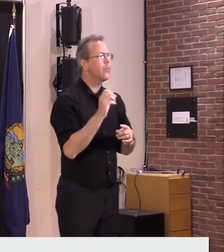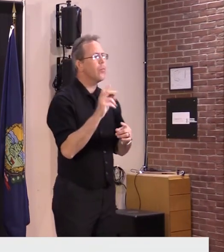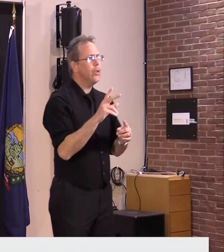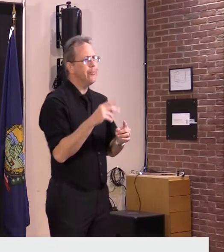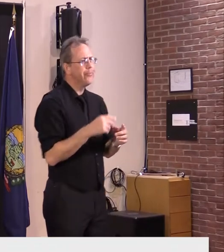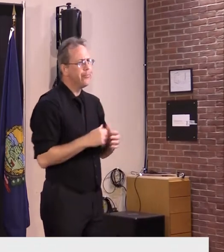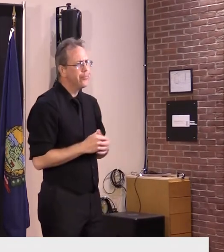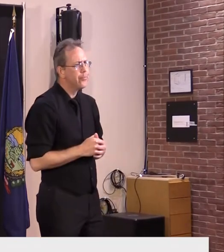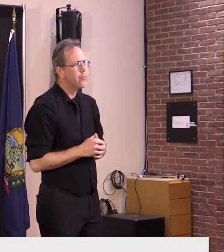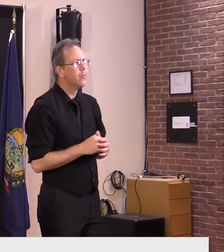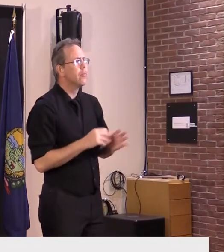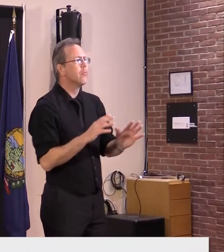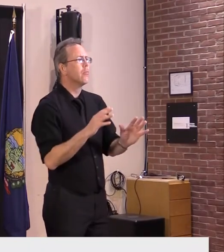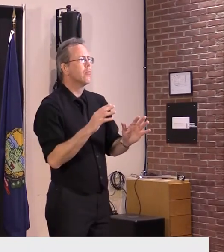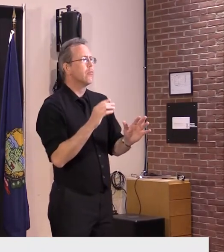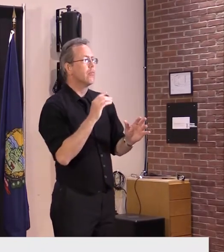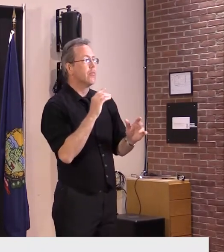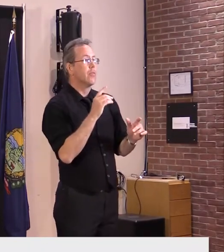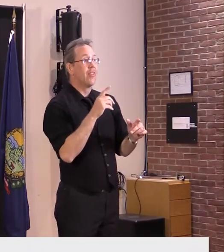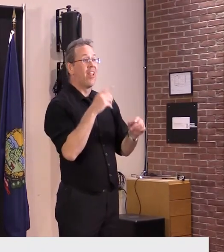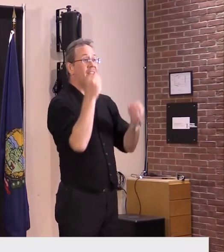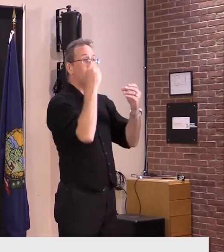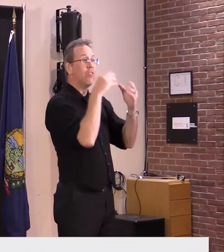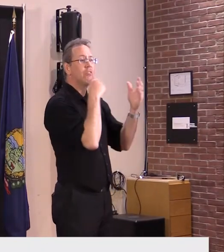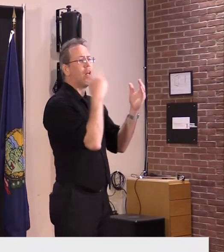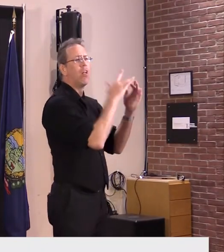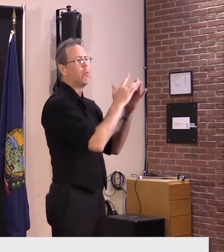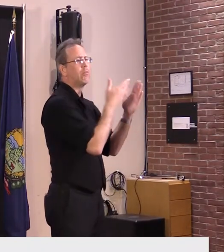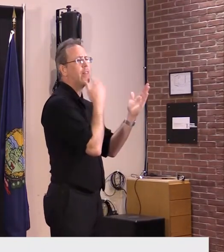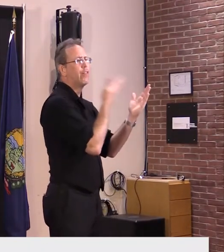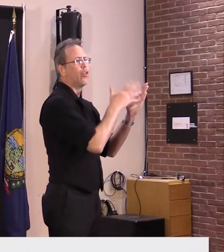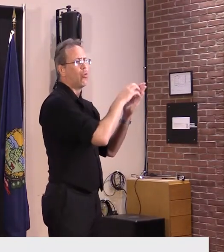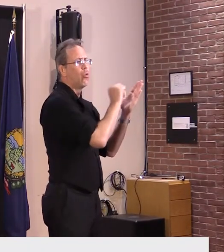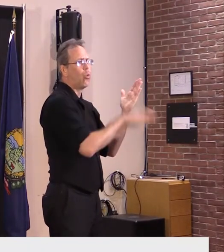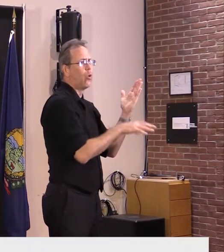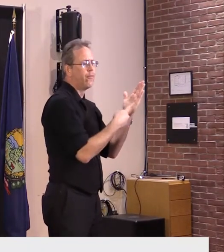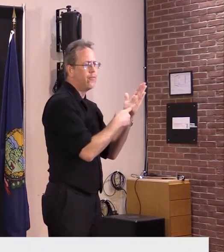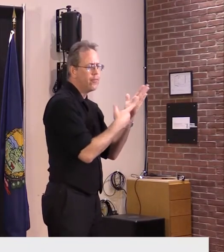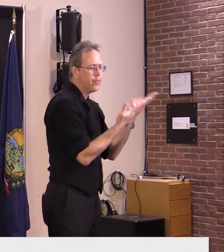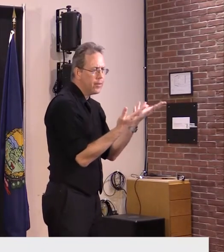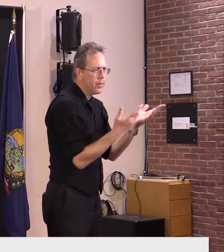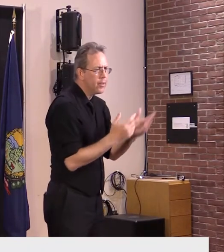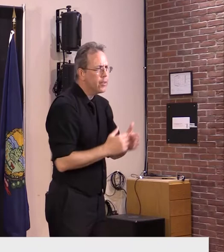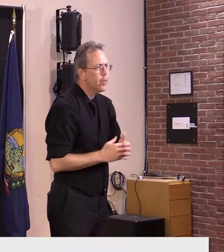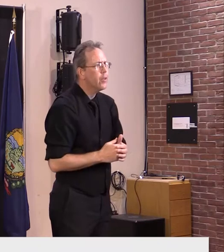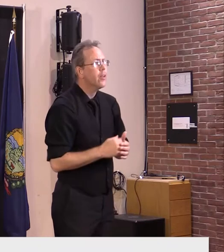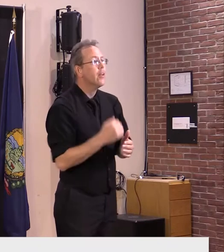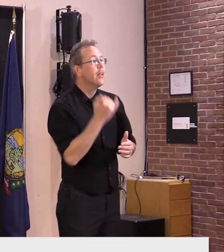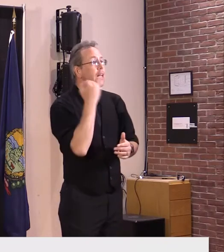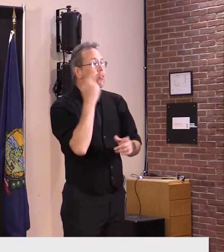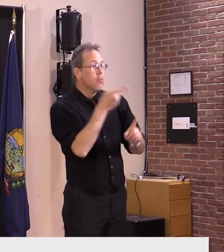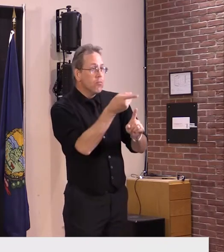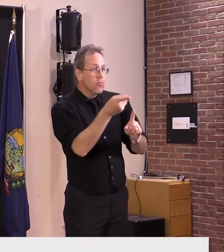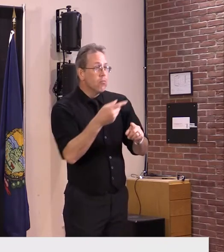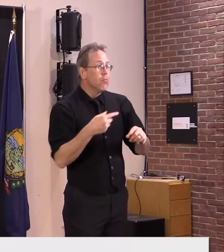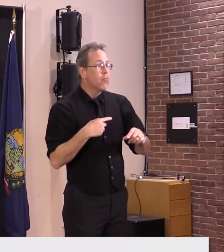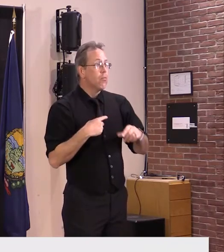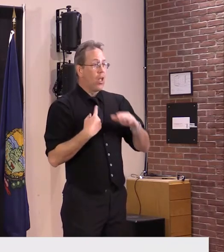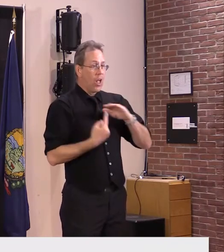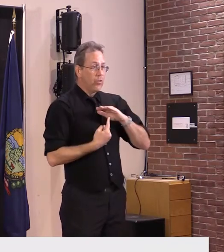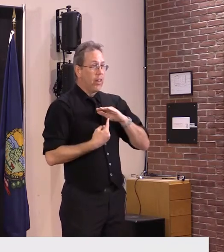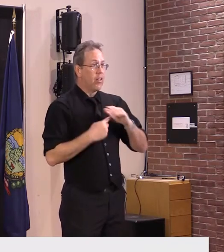on our website. If your 5 days has elapsed and you have no